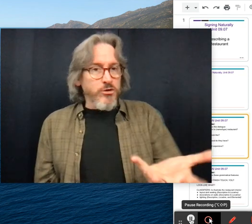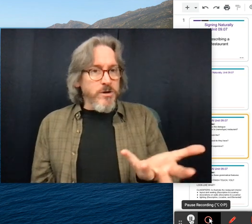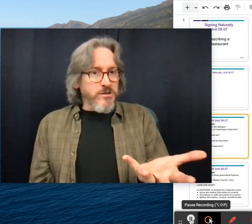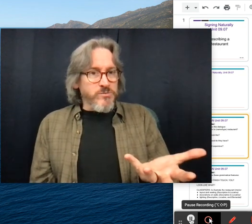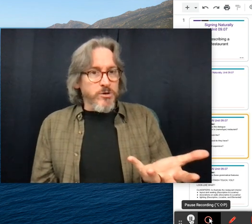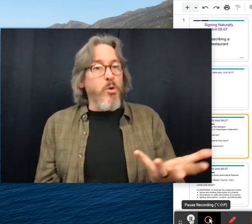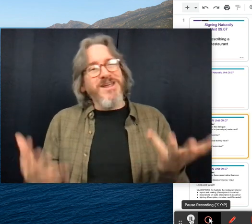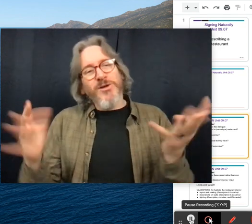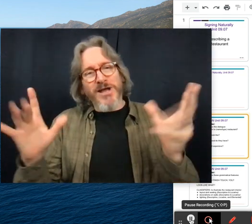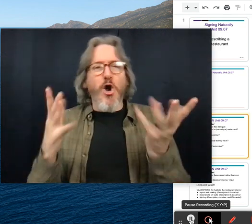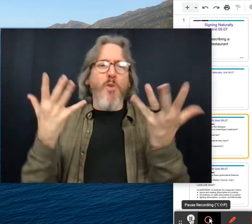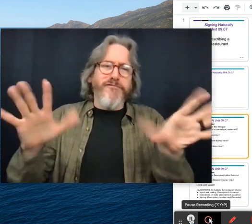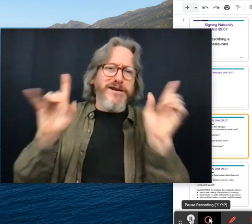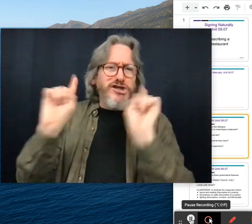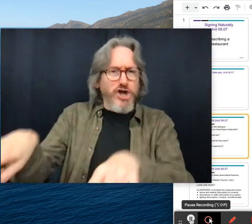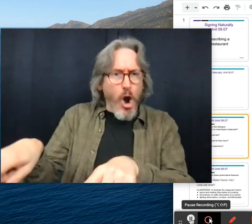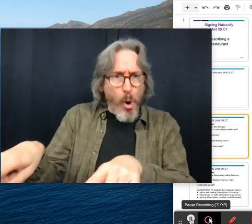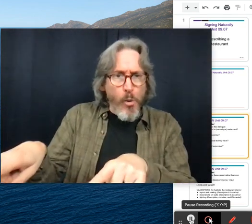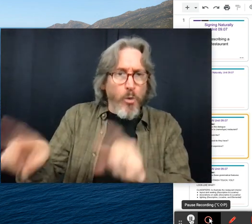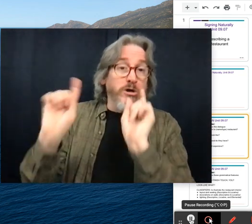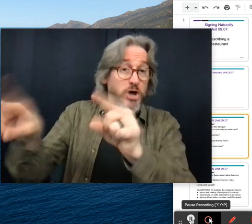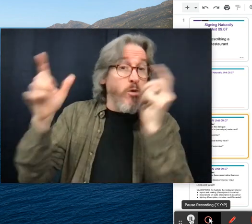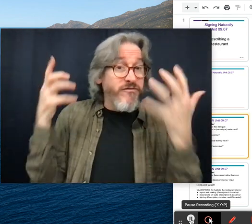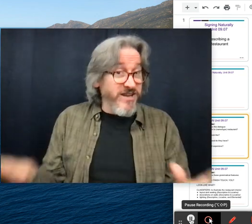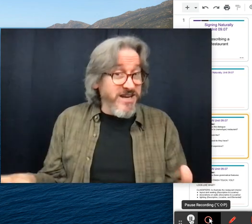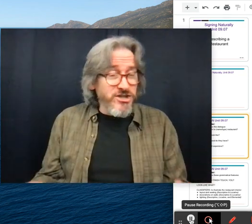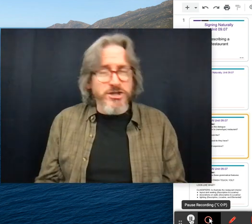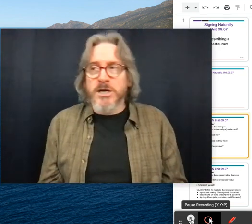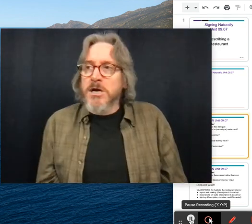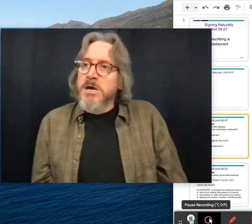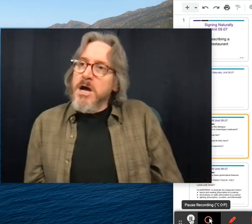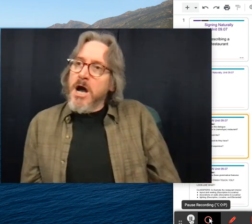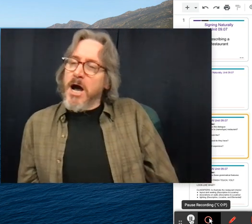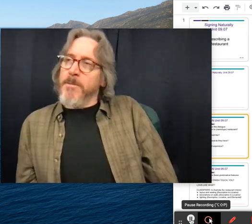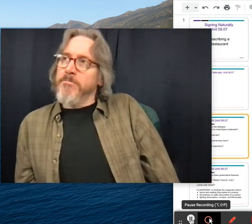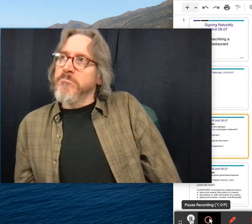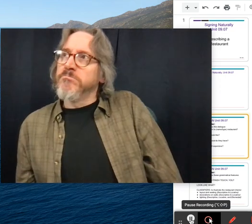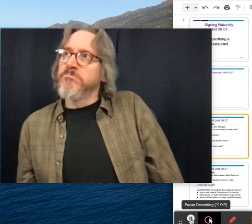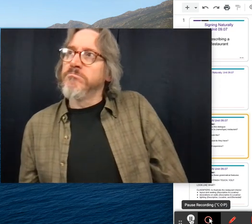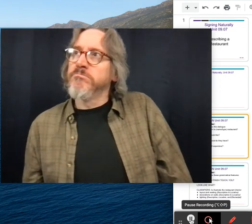So either one of those words, or you can go finish go or go finish.